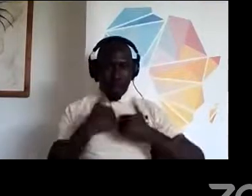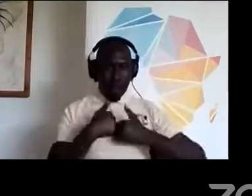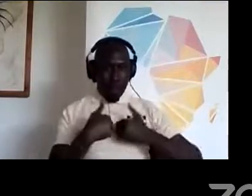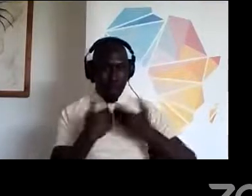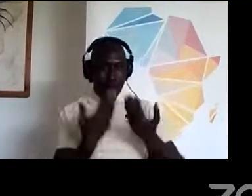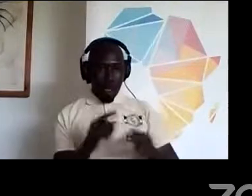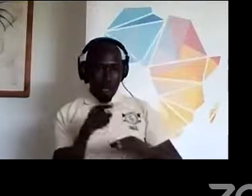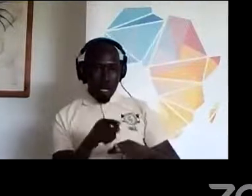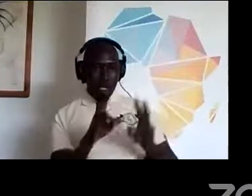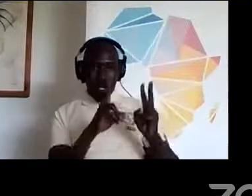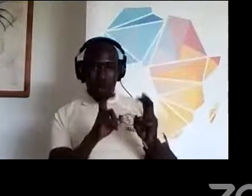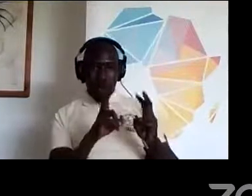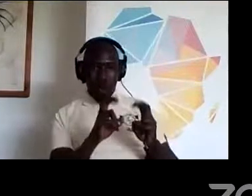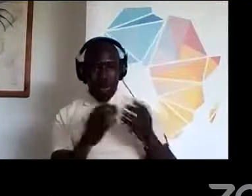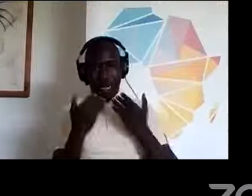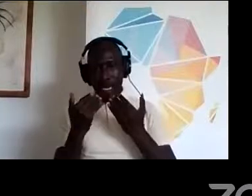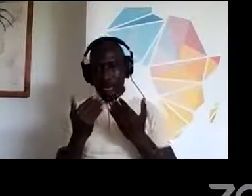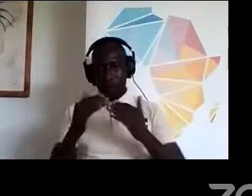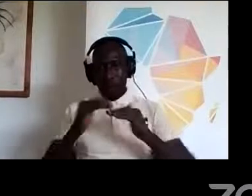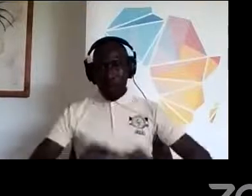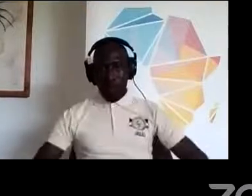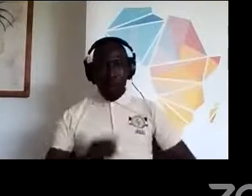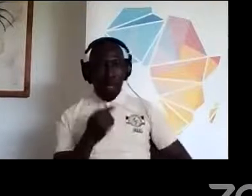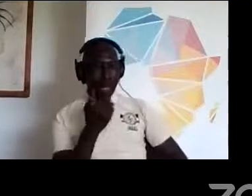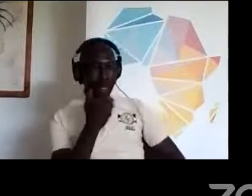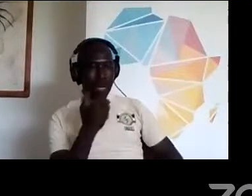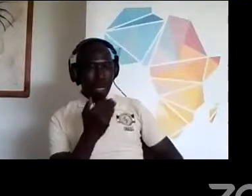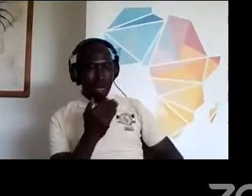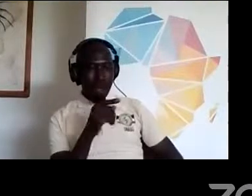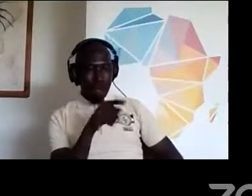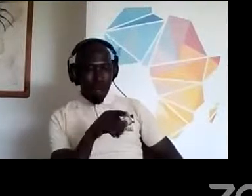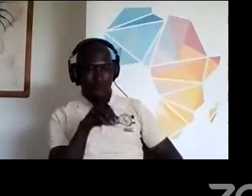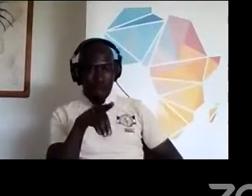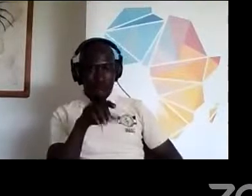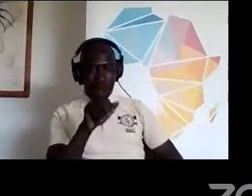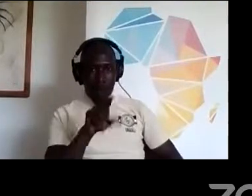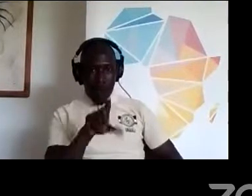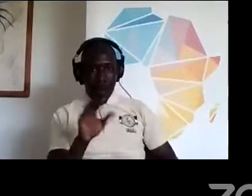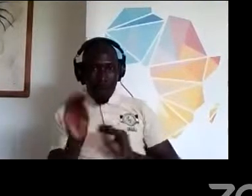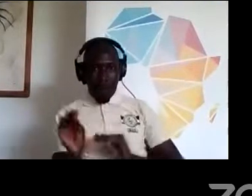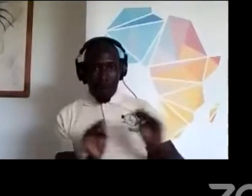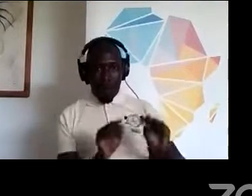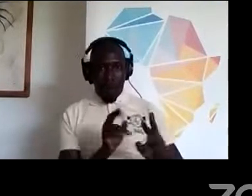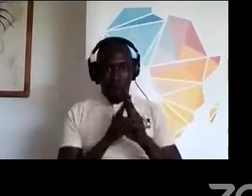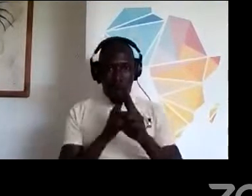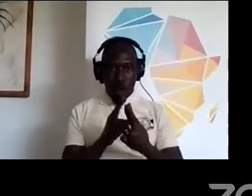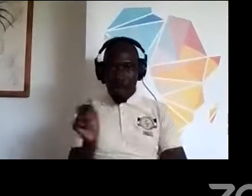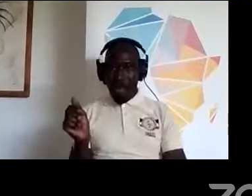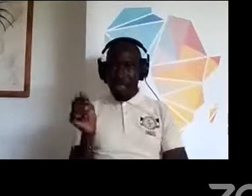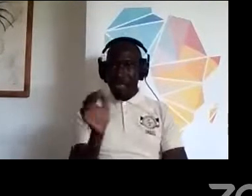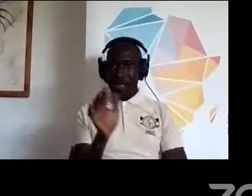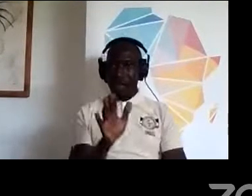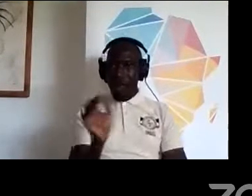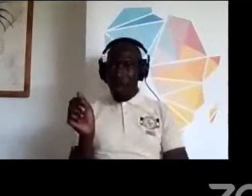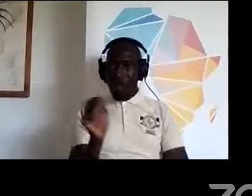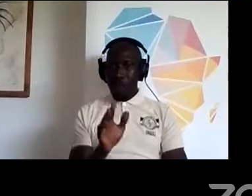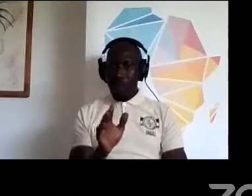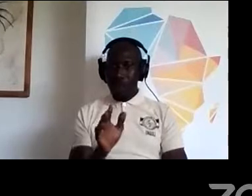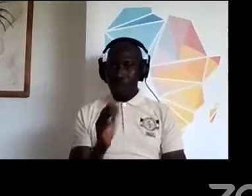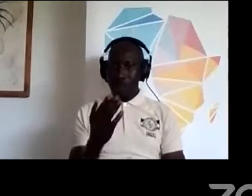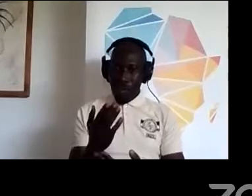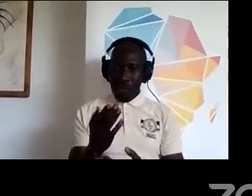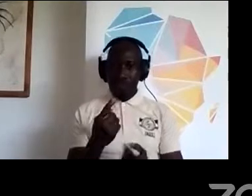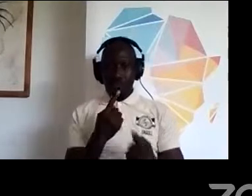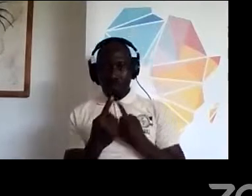this session. Thank you, Paul. Thank you, Mr. Colorado. I will move on to Honorable Sam. Just a few words about